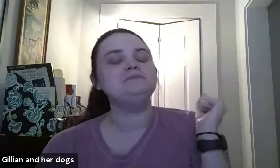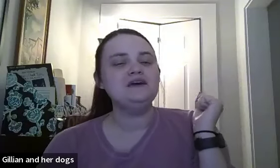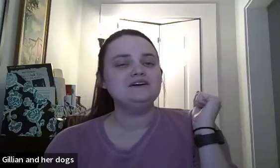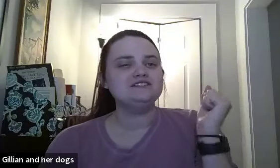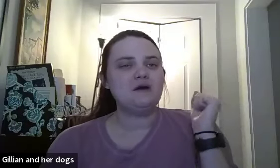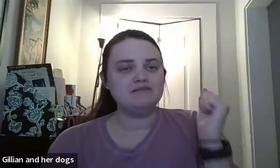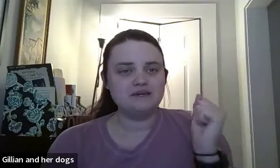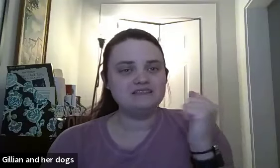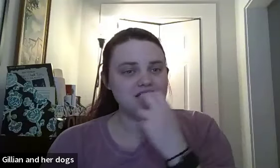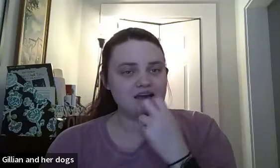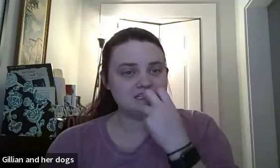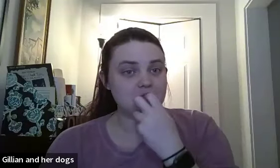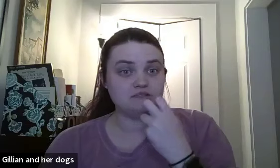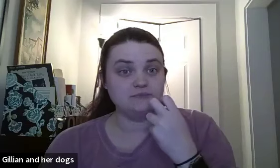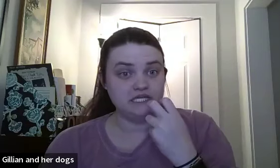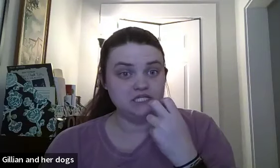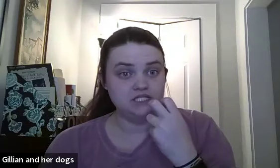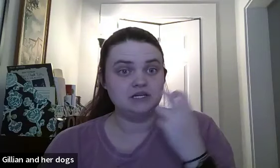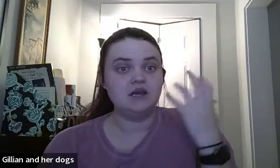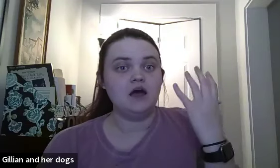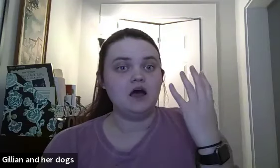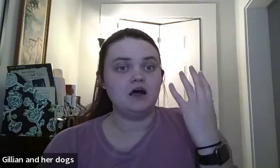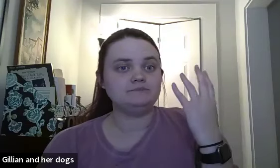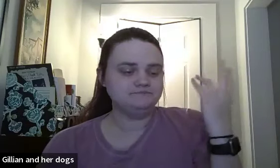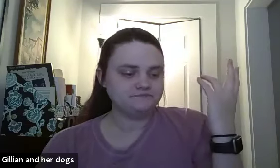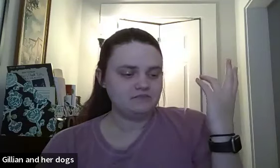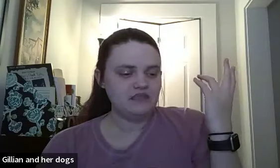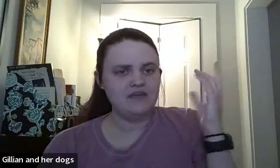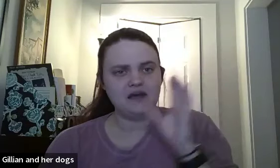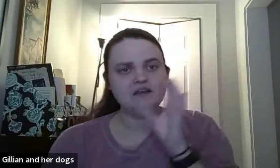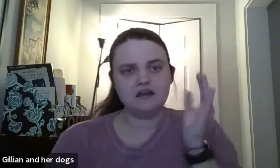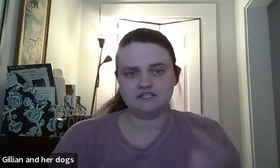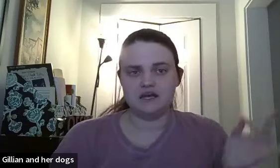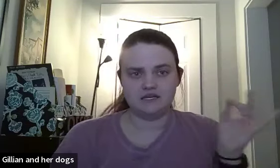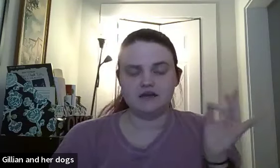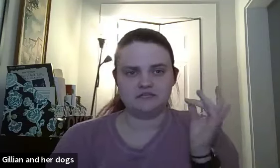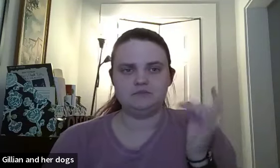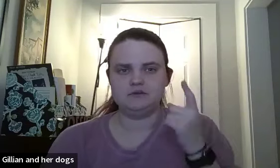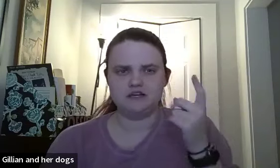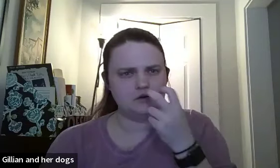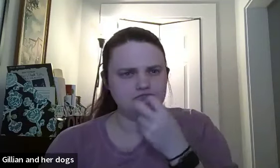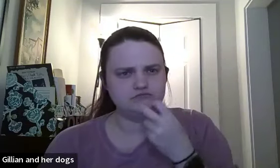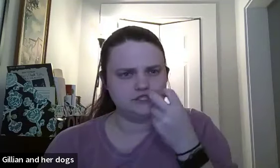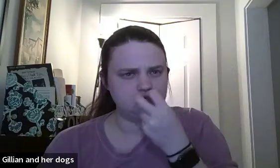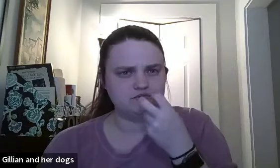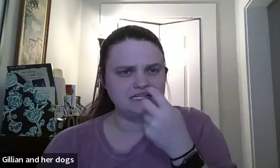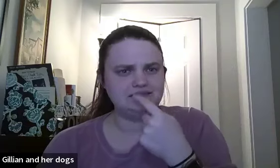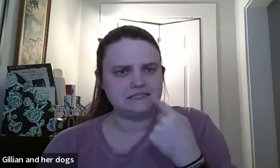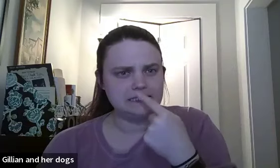it. So I was basically asking about speech. Um, and that can kind of tie in. I've seen people be like, "Oh, do you read